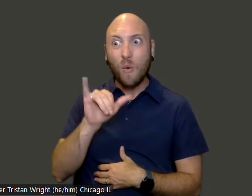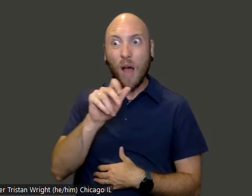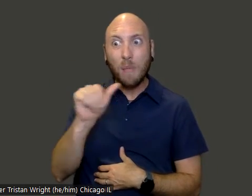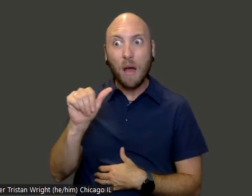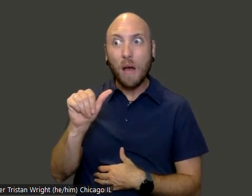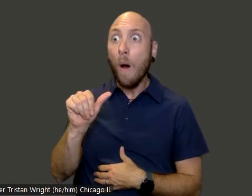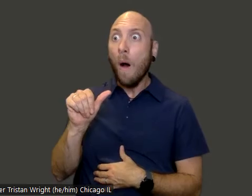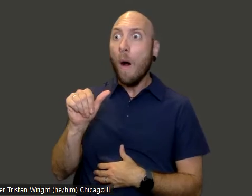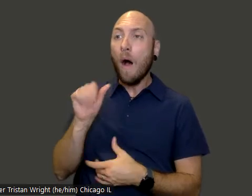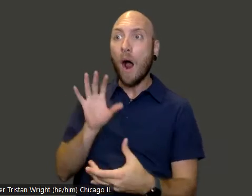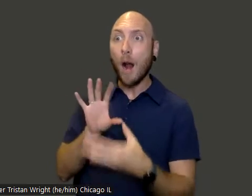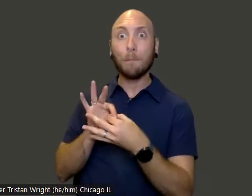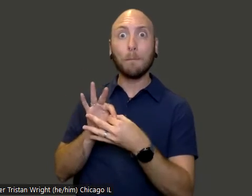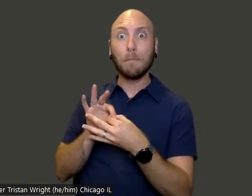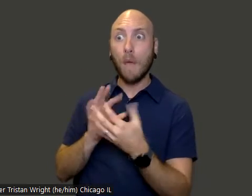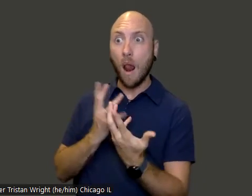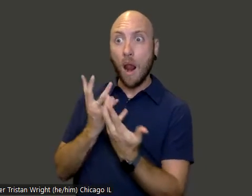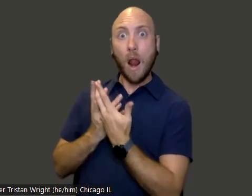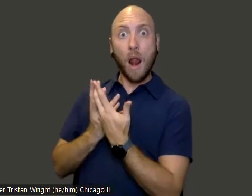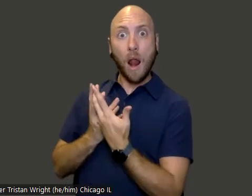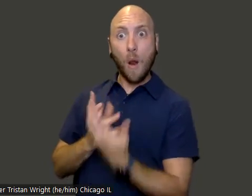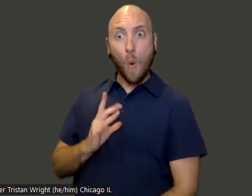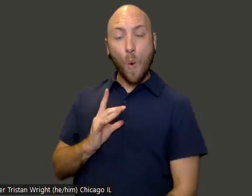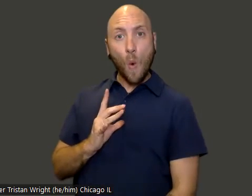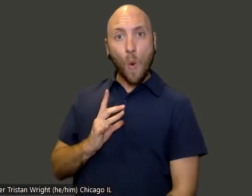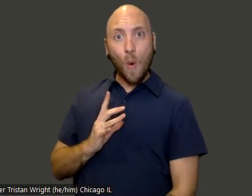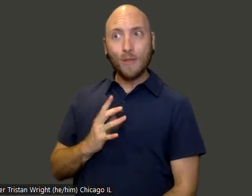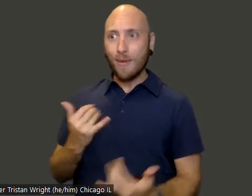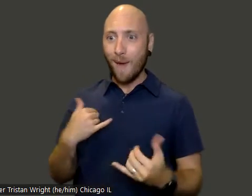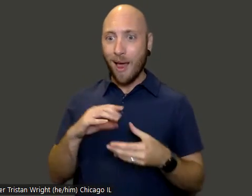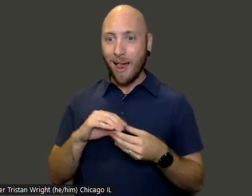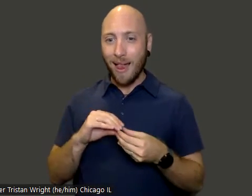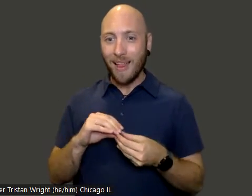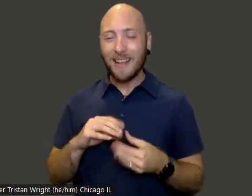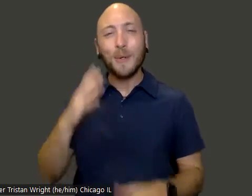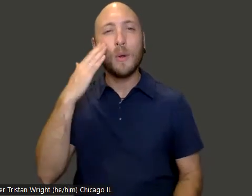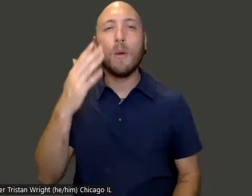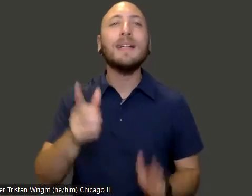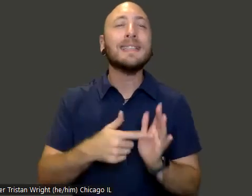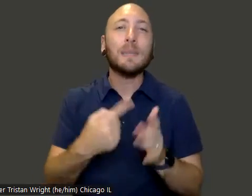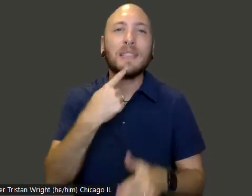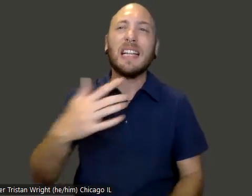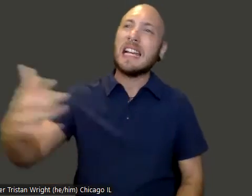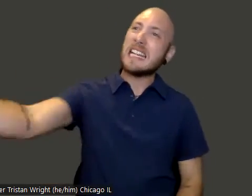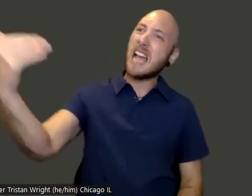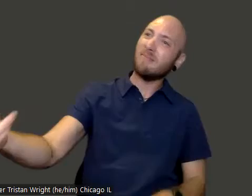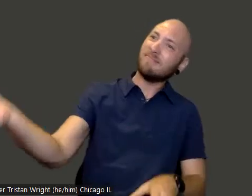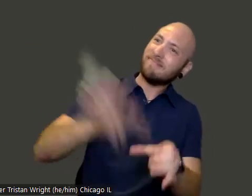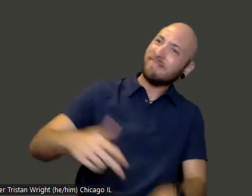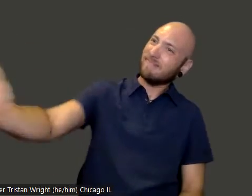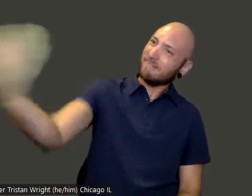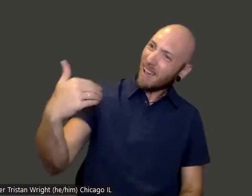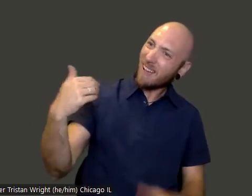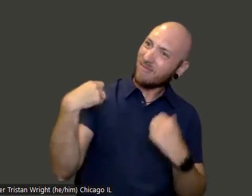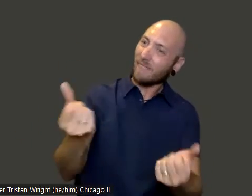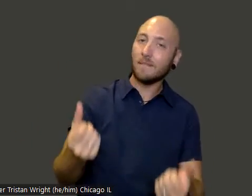story. And we do this thing we call it get in the car, right? And we get afraid, and